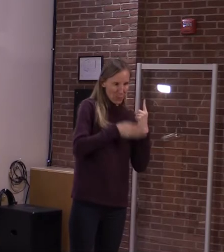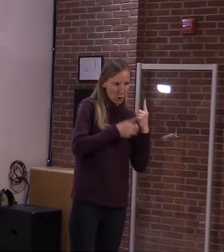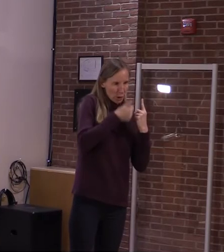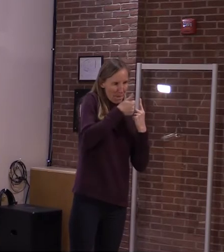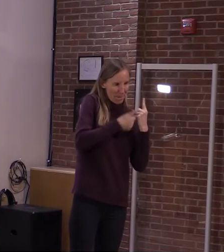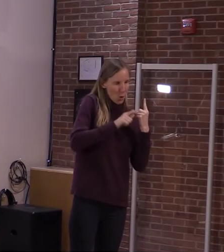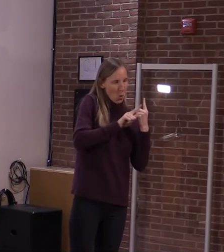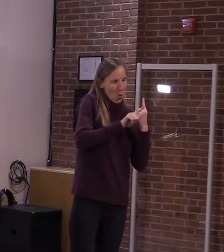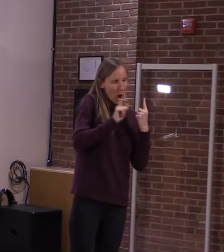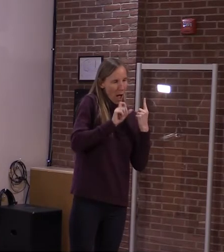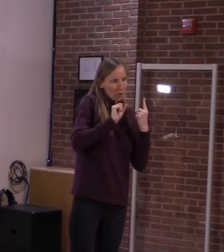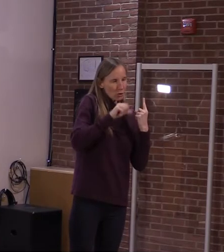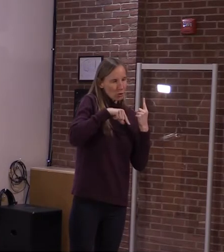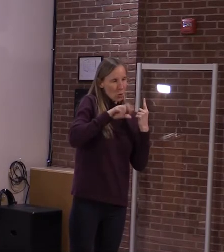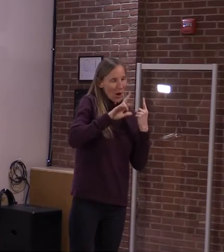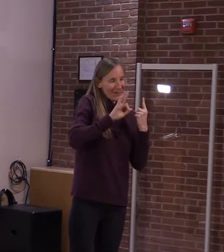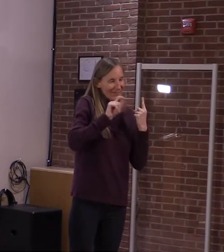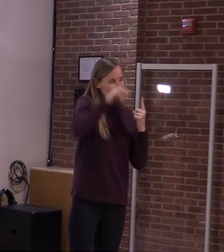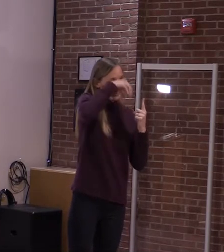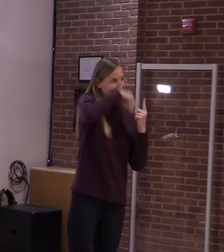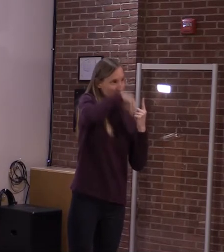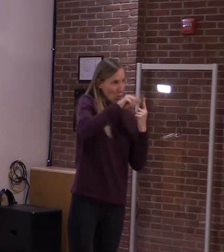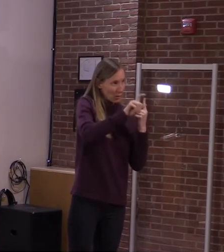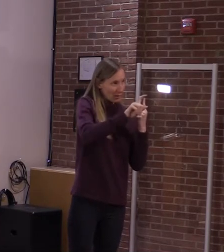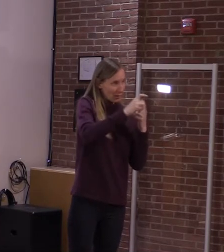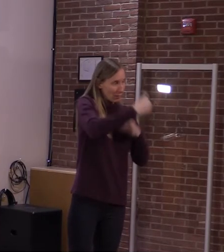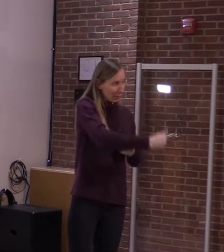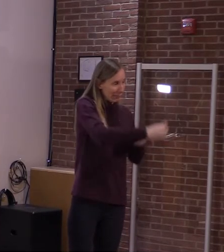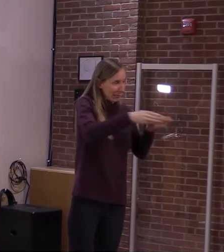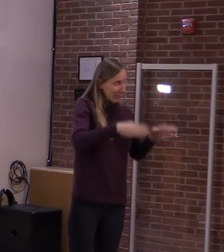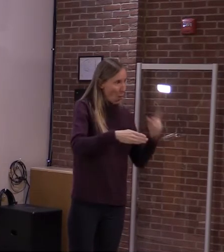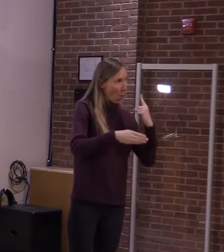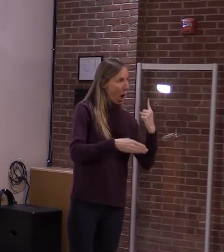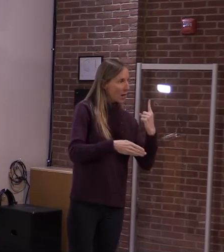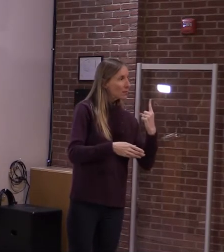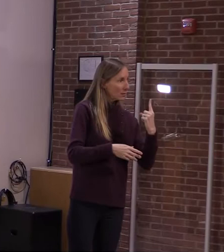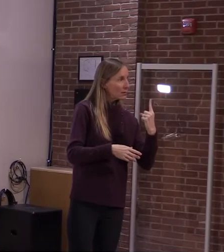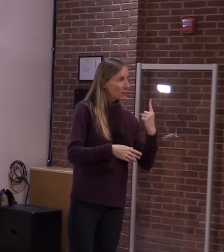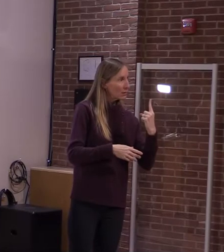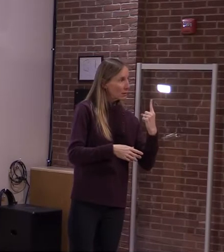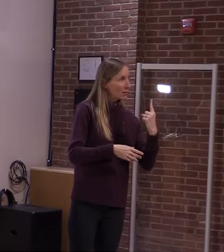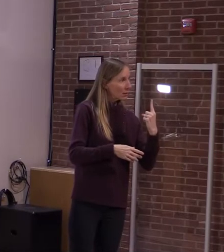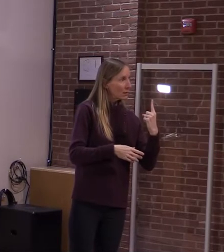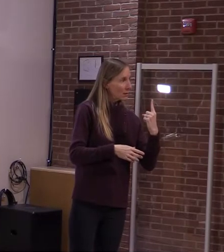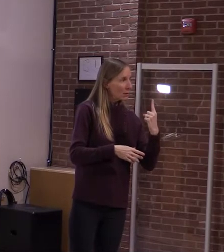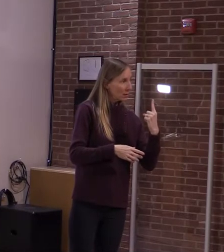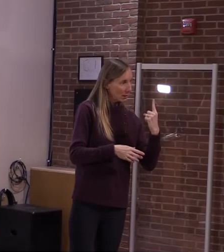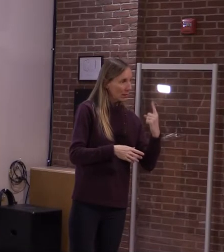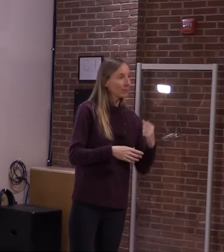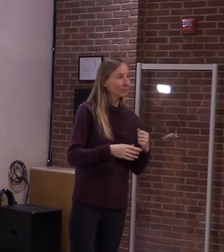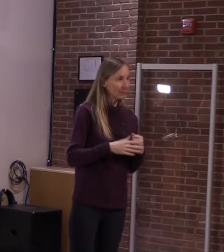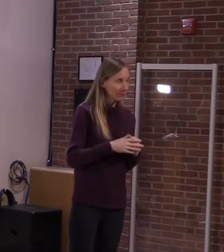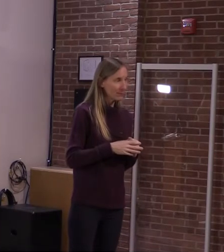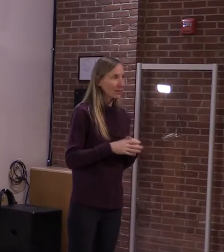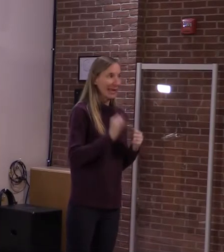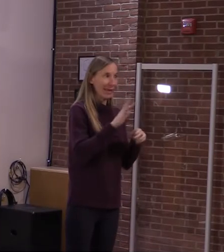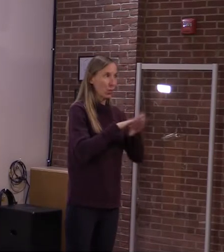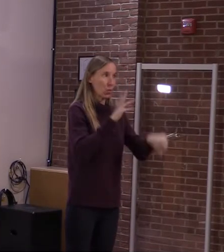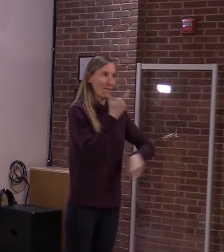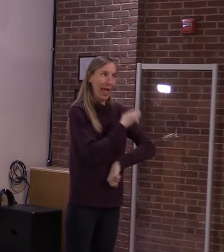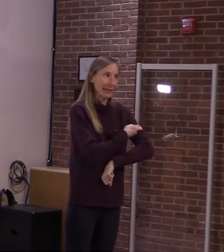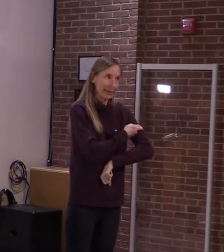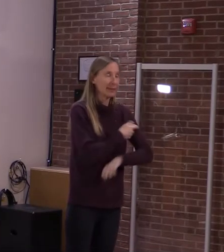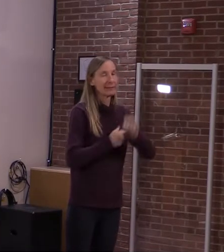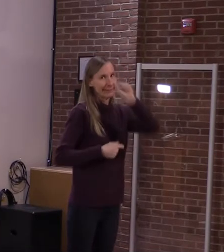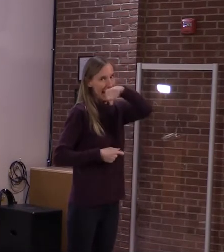per 100 square feet indoors? Yes, our guidance follows the Vermont Forward plan. So if